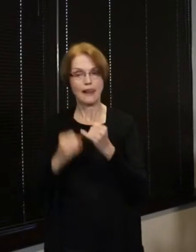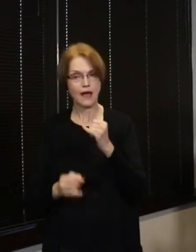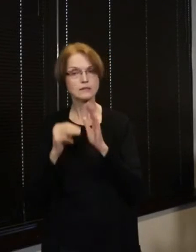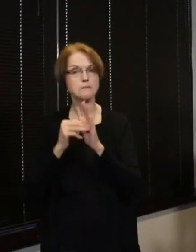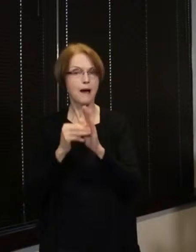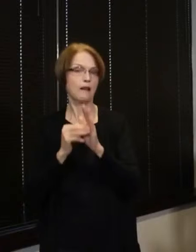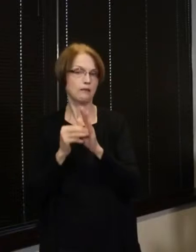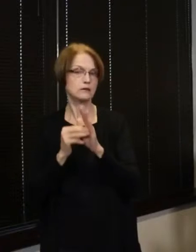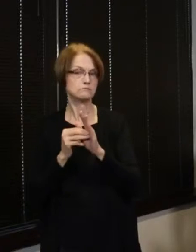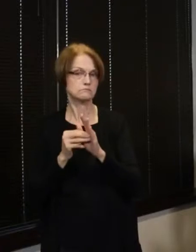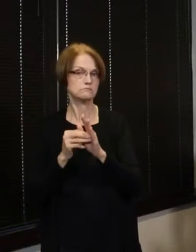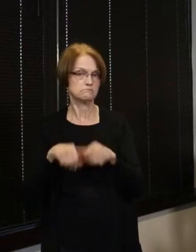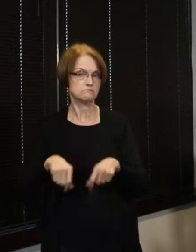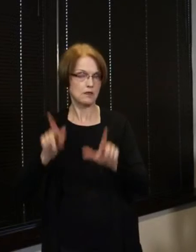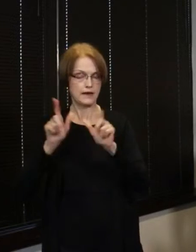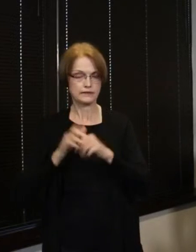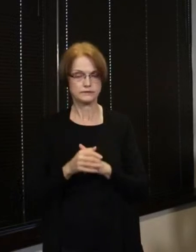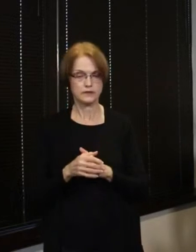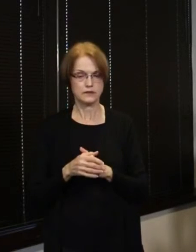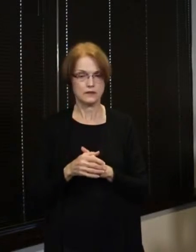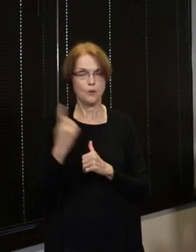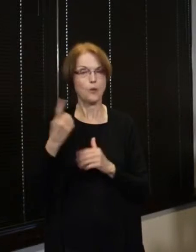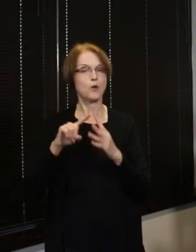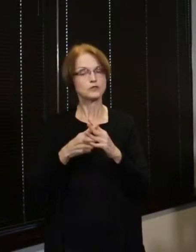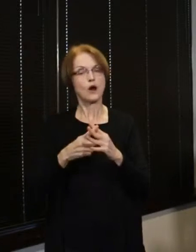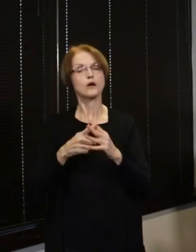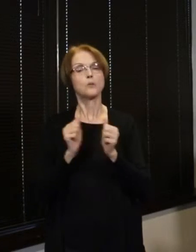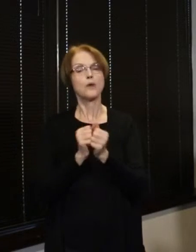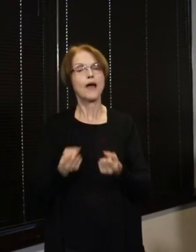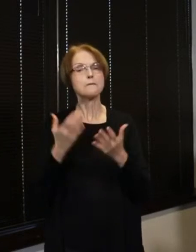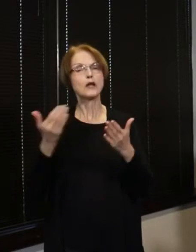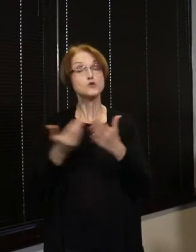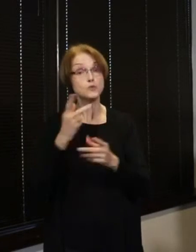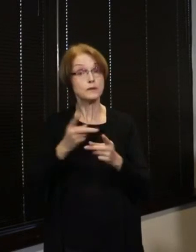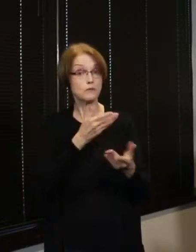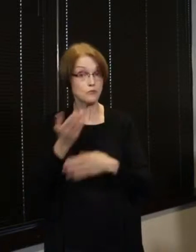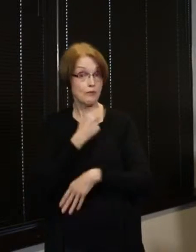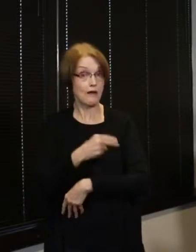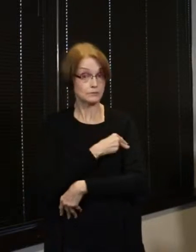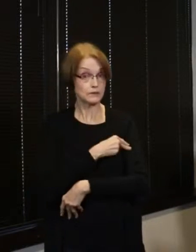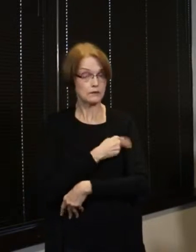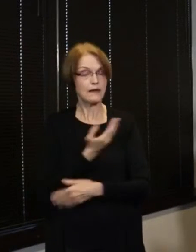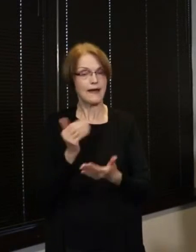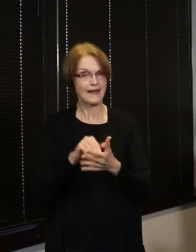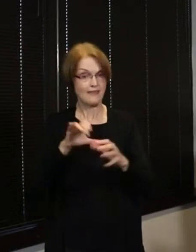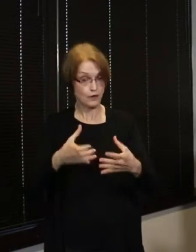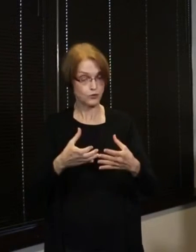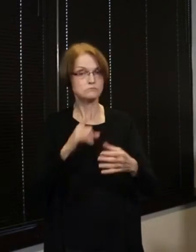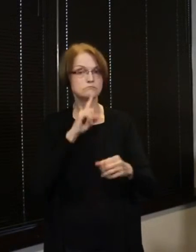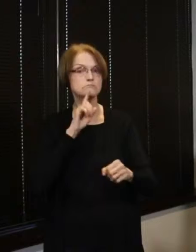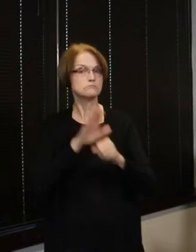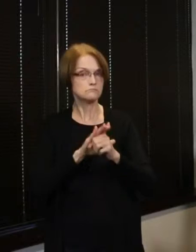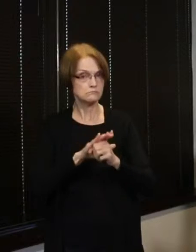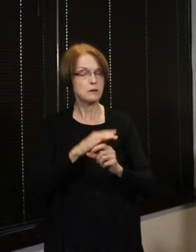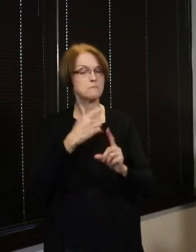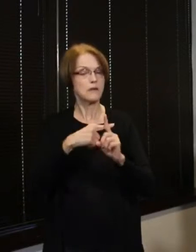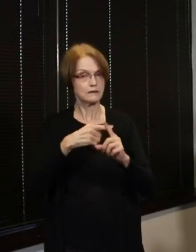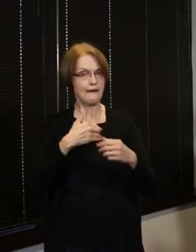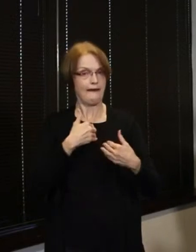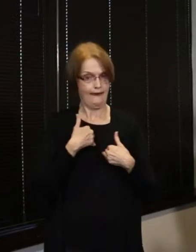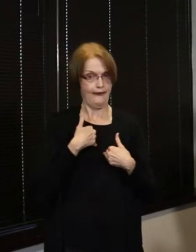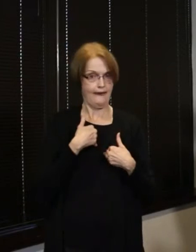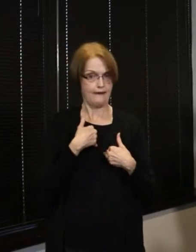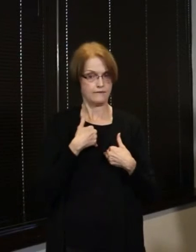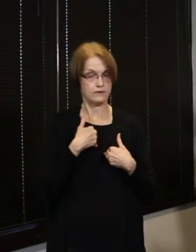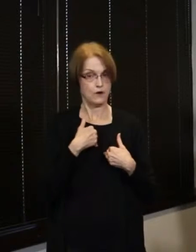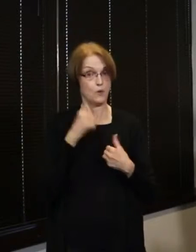So we'll start, as we always do, with our new hospital admissions, and again, these are COVID-positive patients admitted to the hospital, a